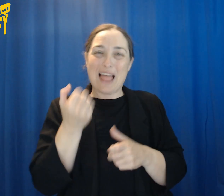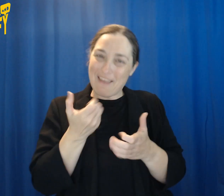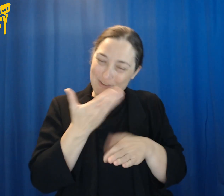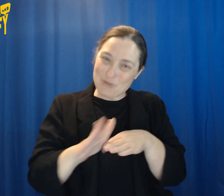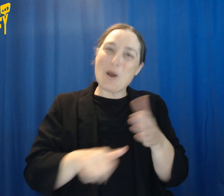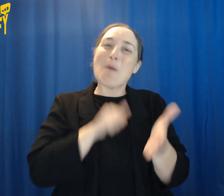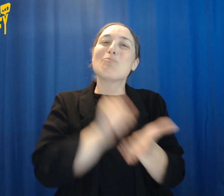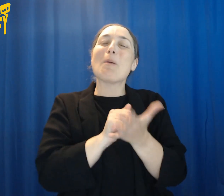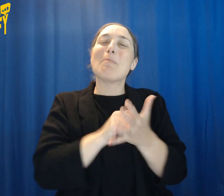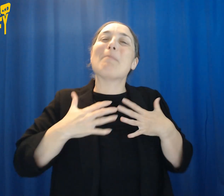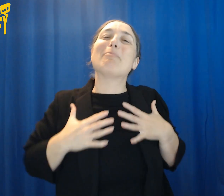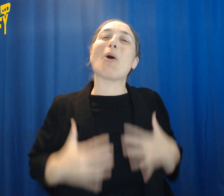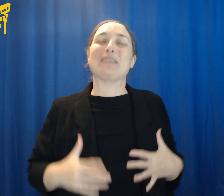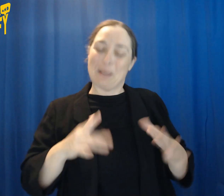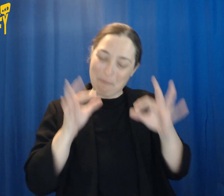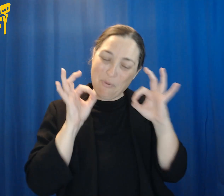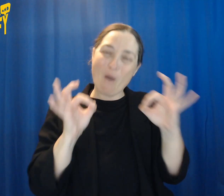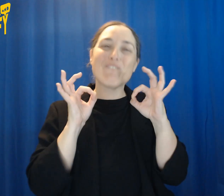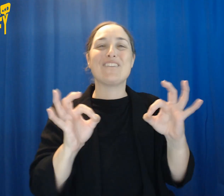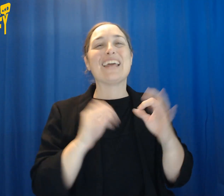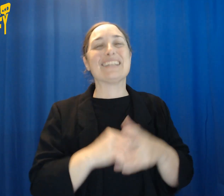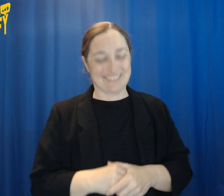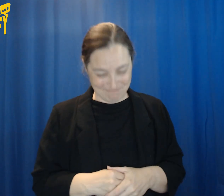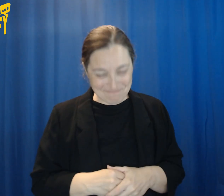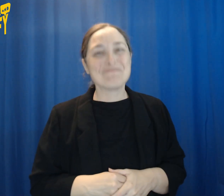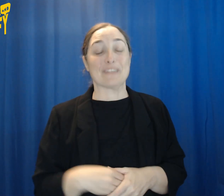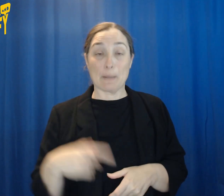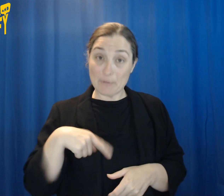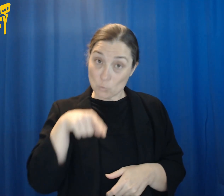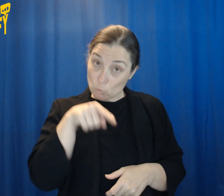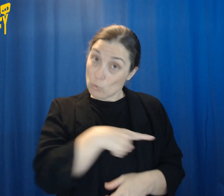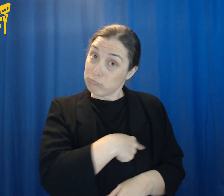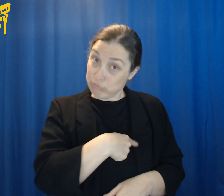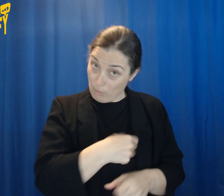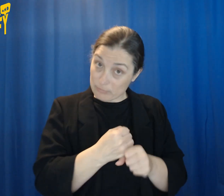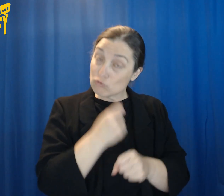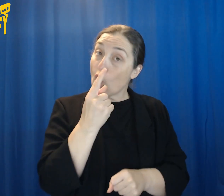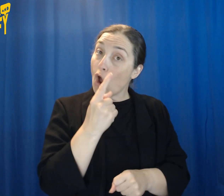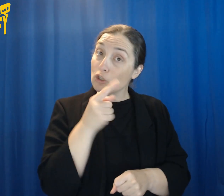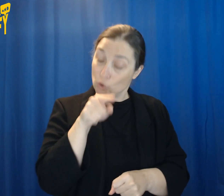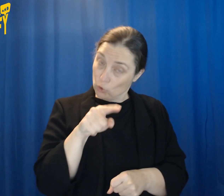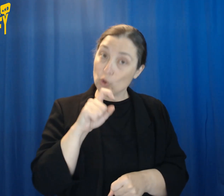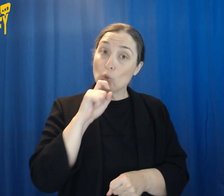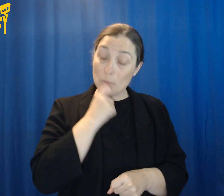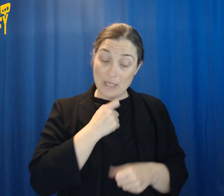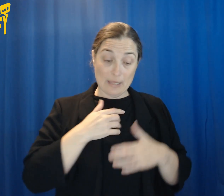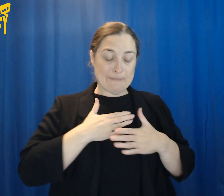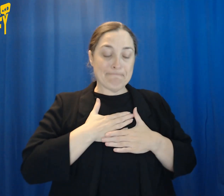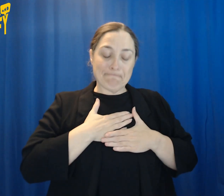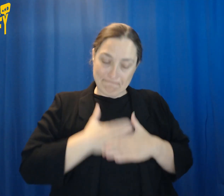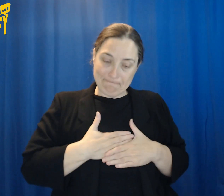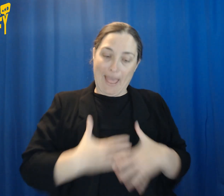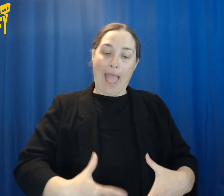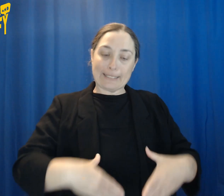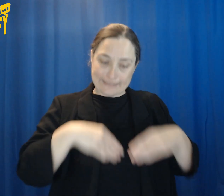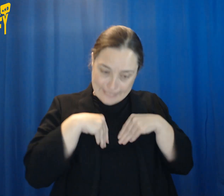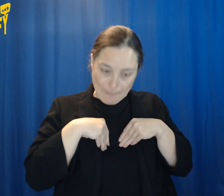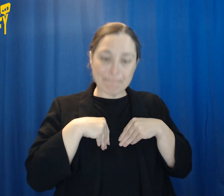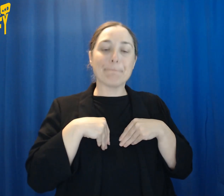works perfectly because you've promised God that you're going to take what you get here and you're going to take it with good humor, and